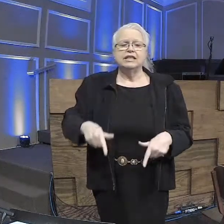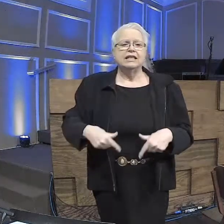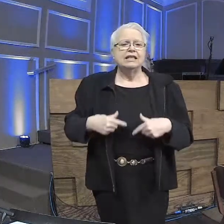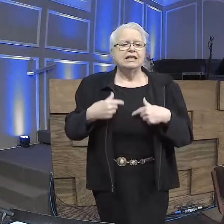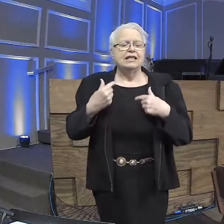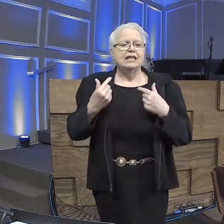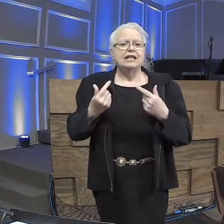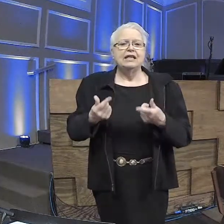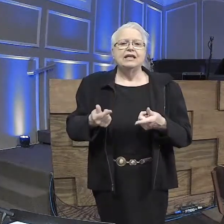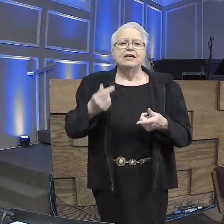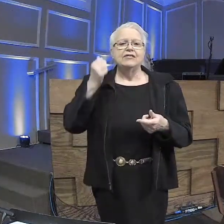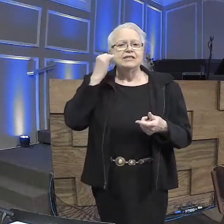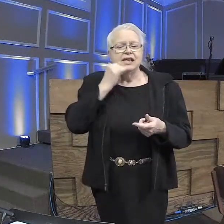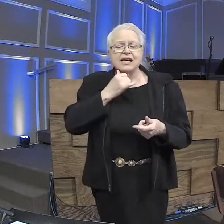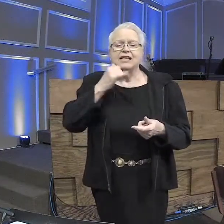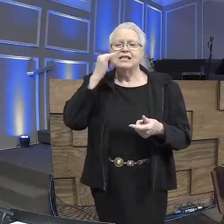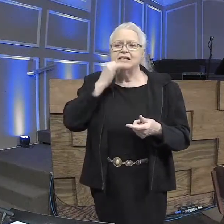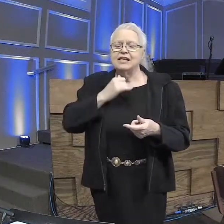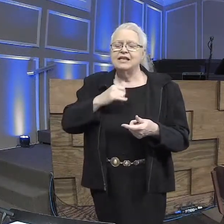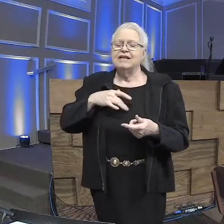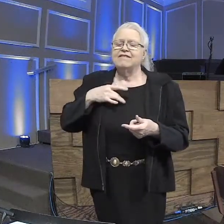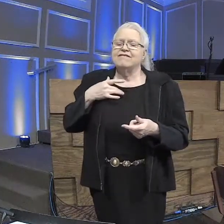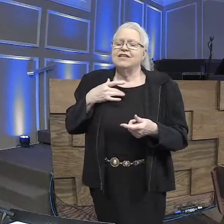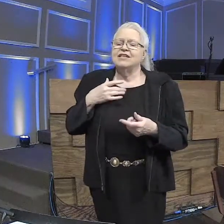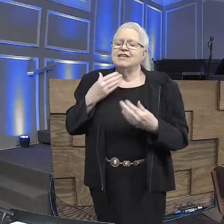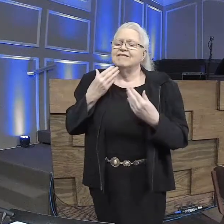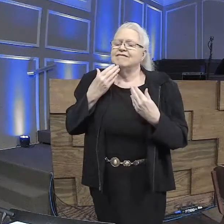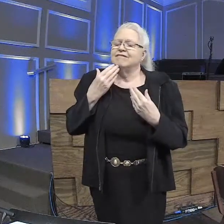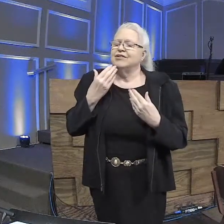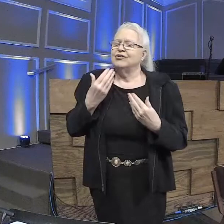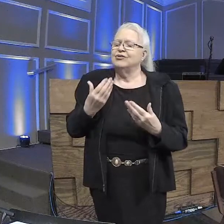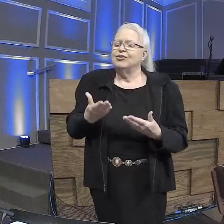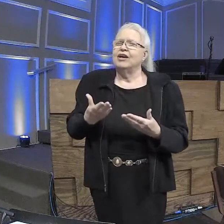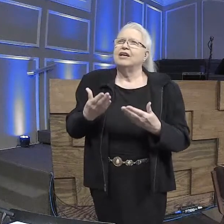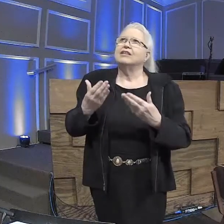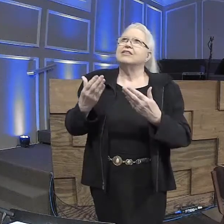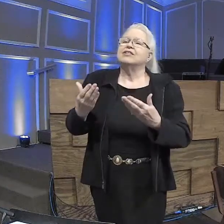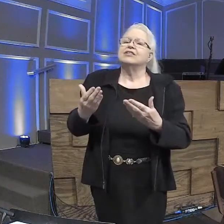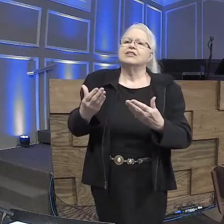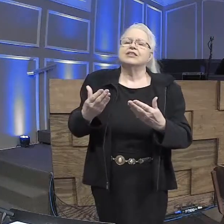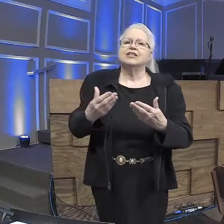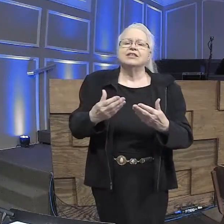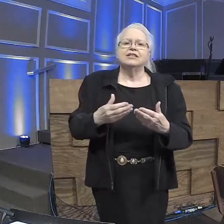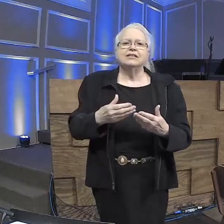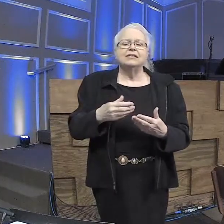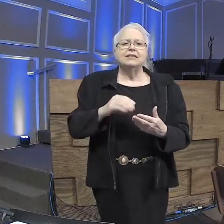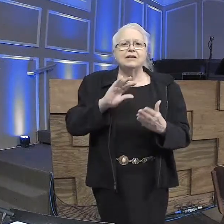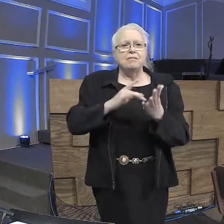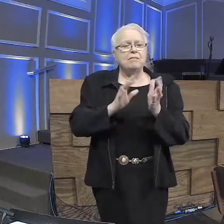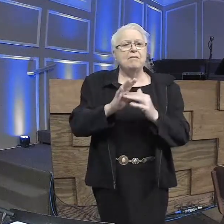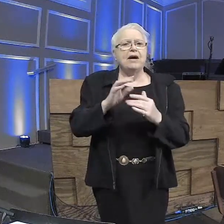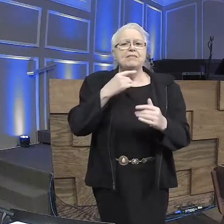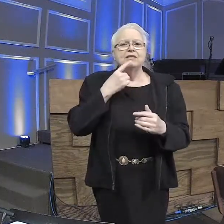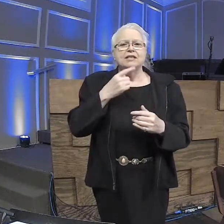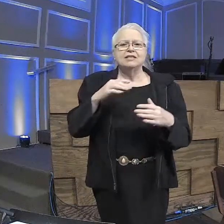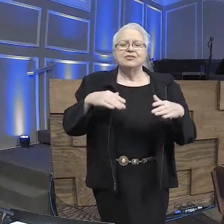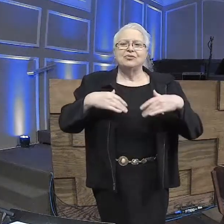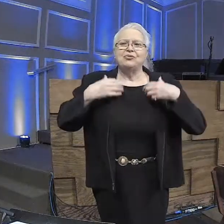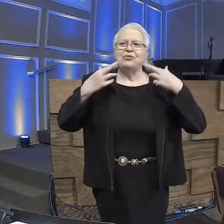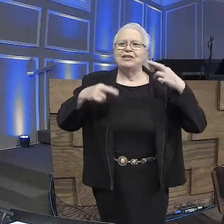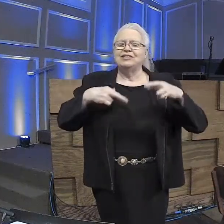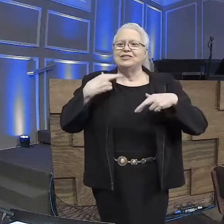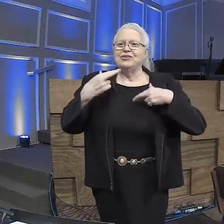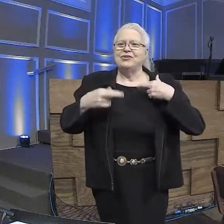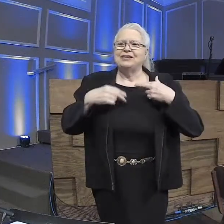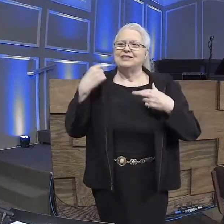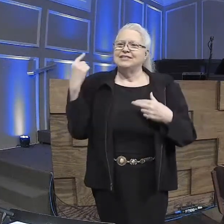habitually with a sense of gratitude and gratefulness. What's the Bible say in 1 Thessalonians chapter 5? Rejoice evermore,